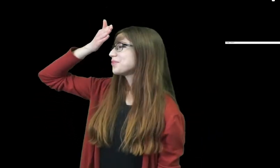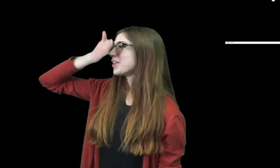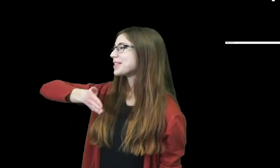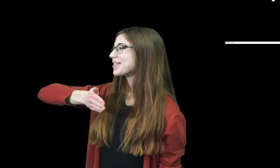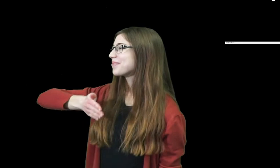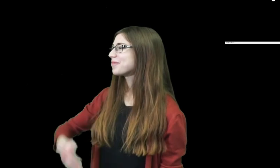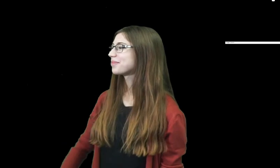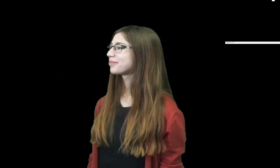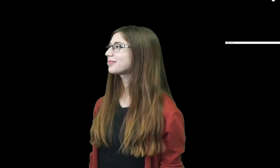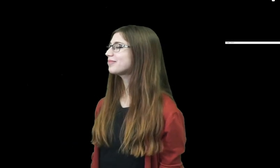Front.